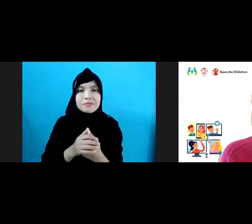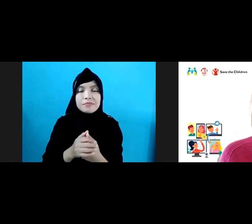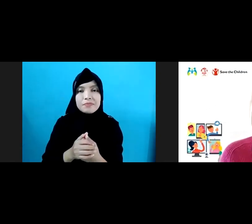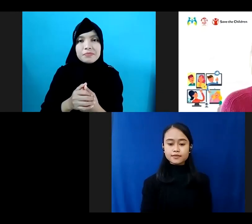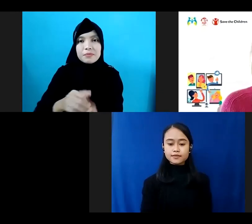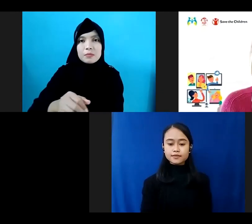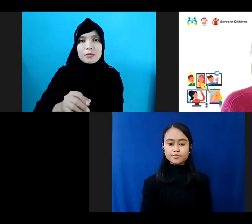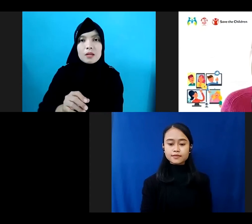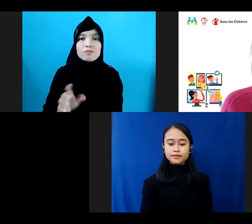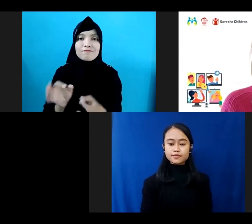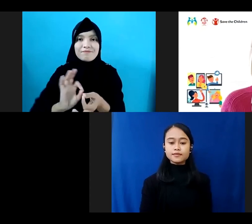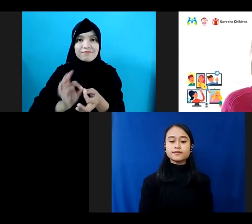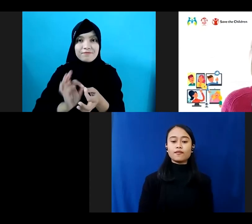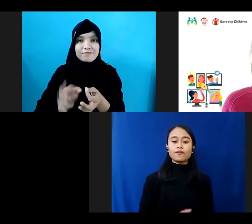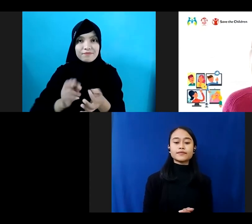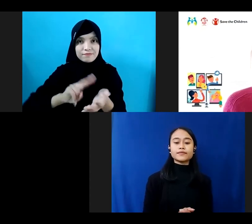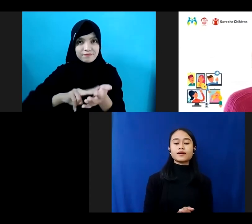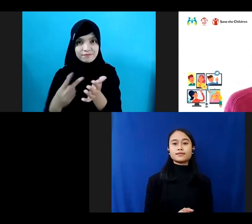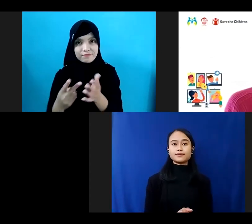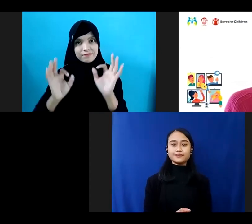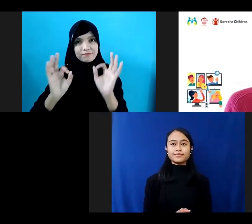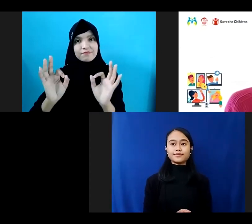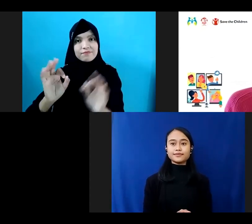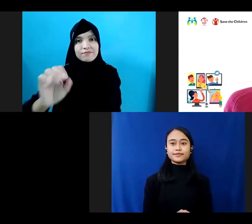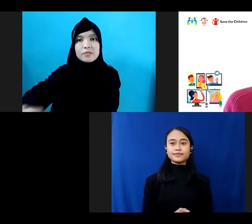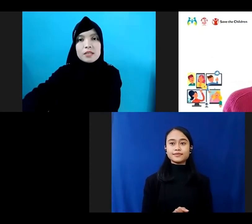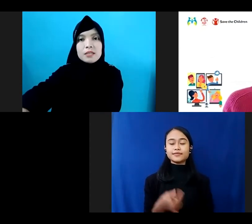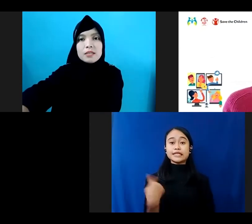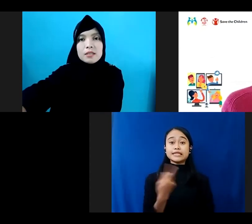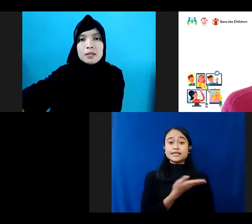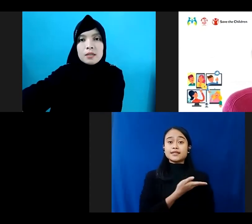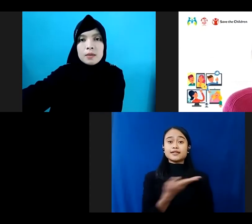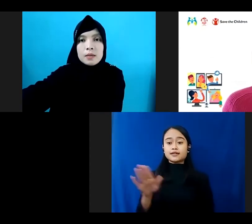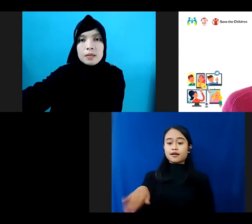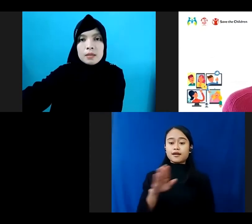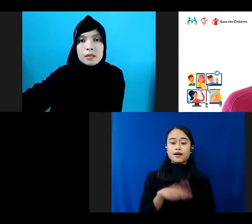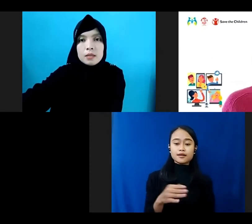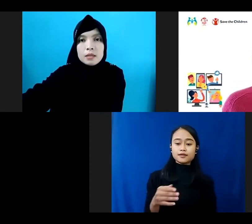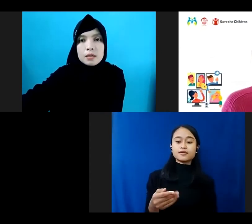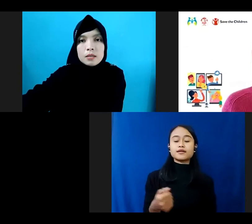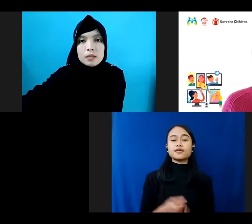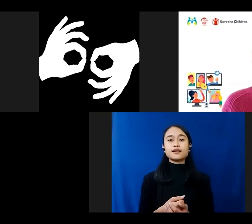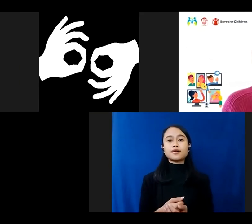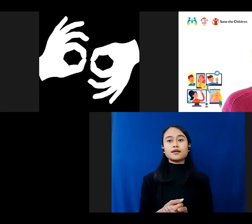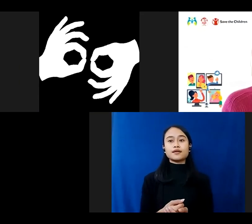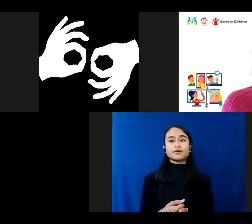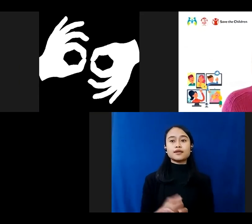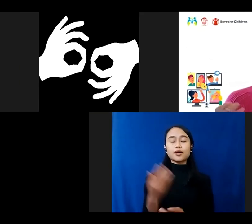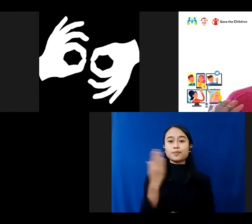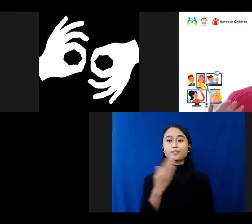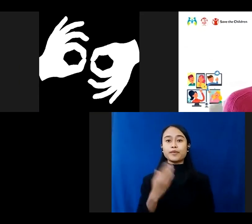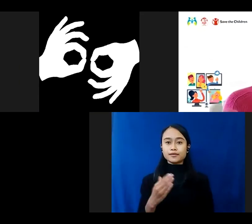Protective Behaviour Skills Before They Even Go Online And That Can Start As Soon As Children Can Start Talking